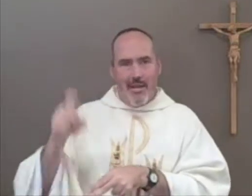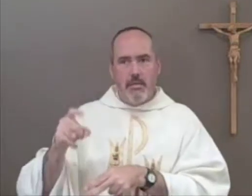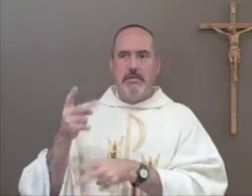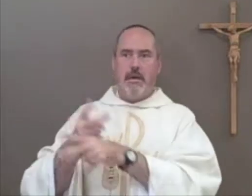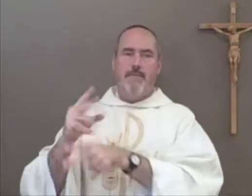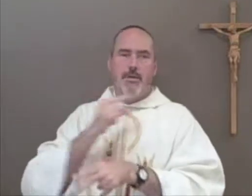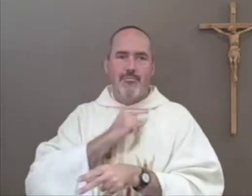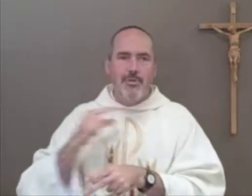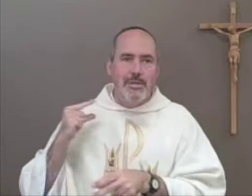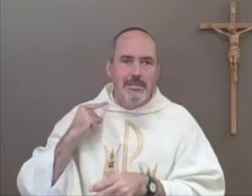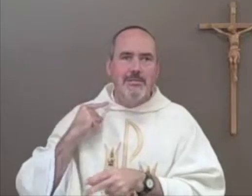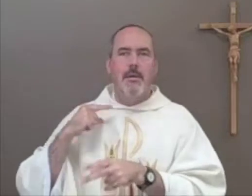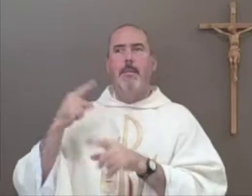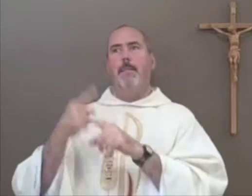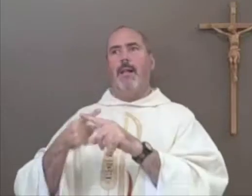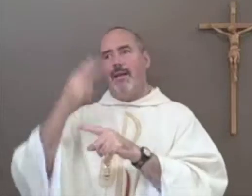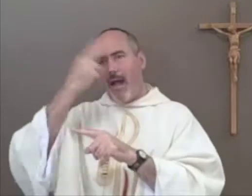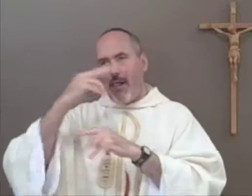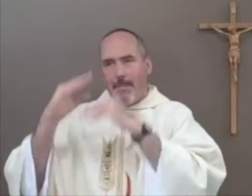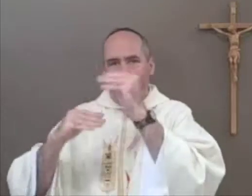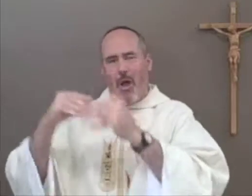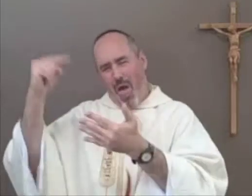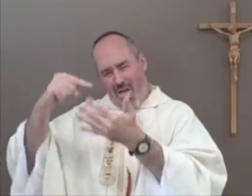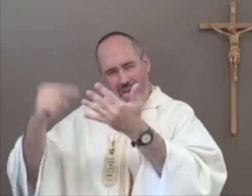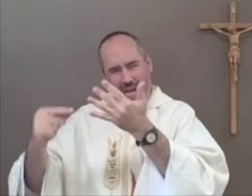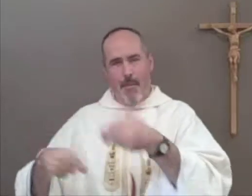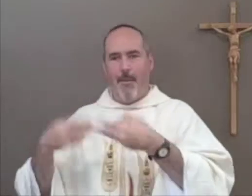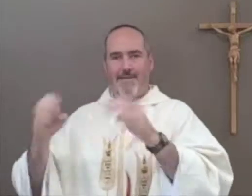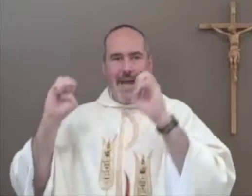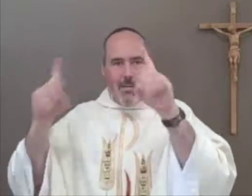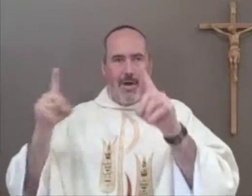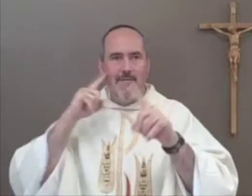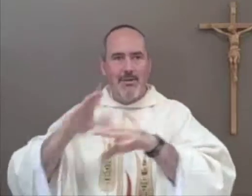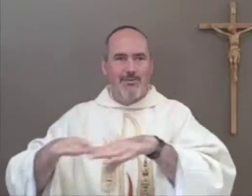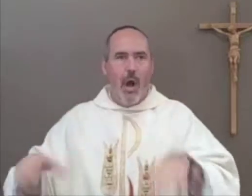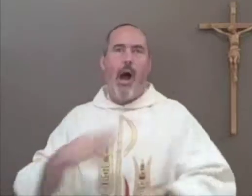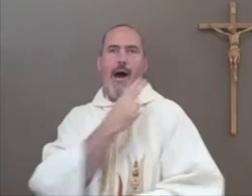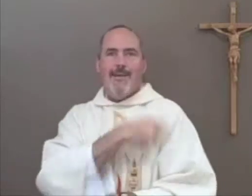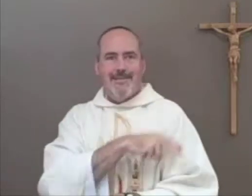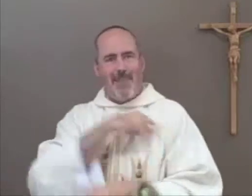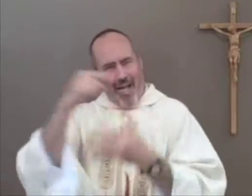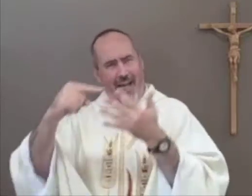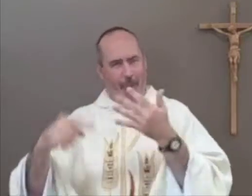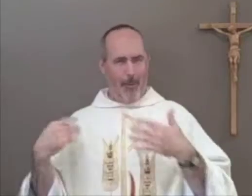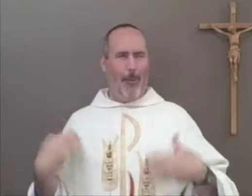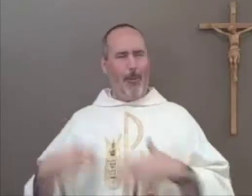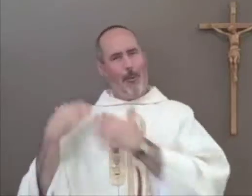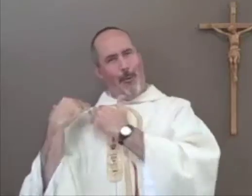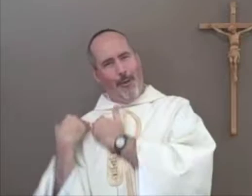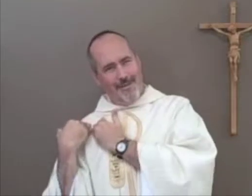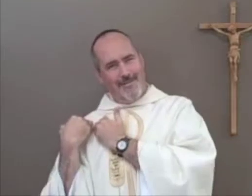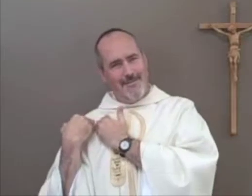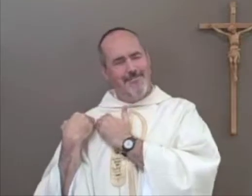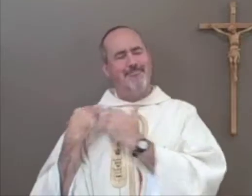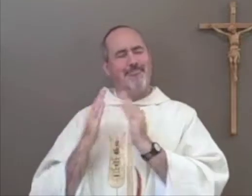They have to take care of the priests, plus buildings and churches, children's education, hospitals. It's a